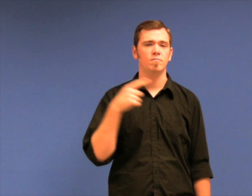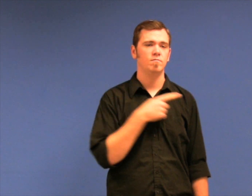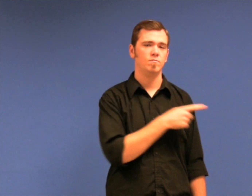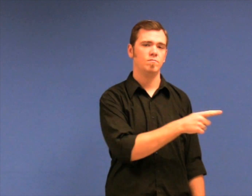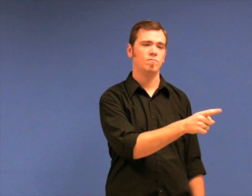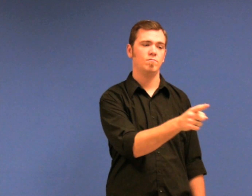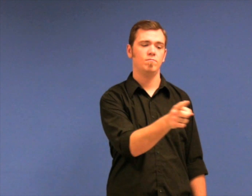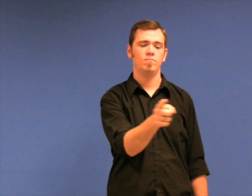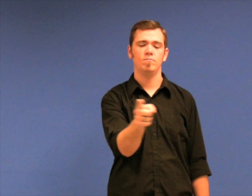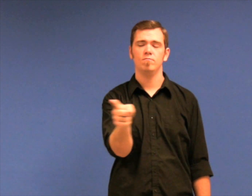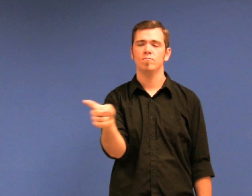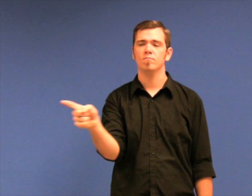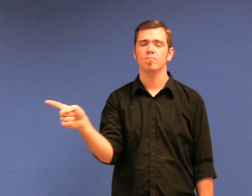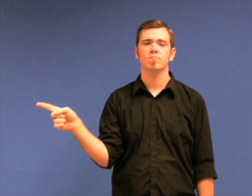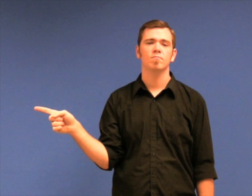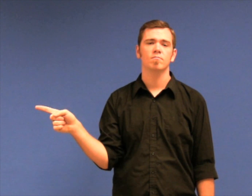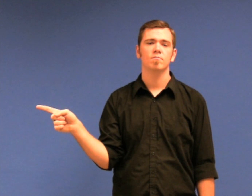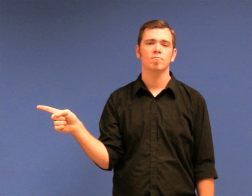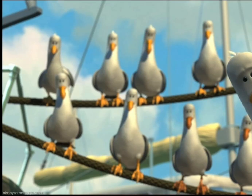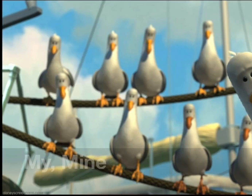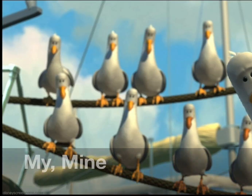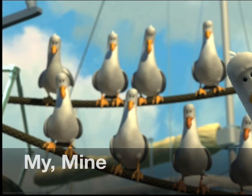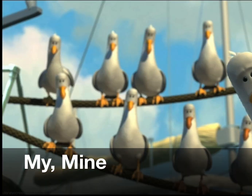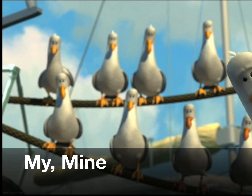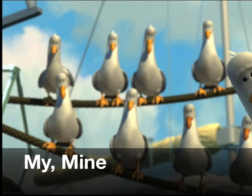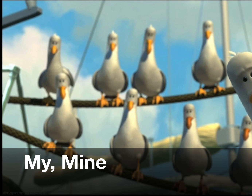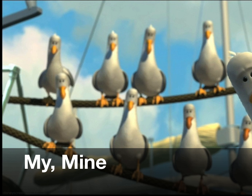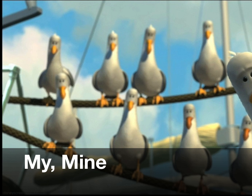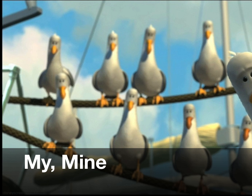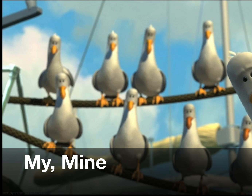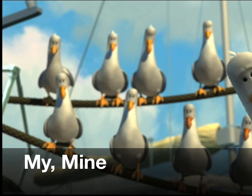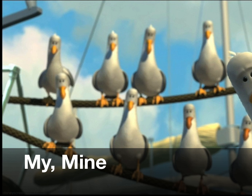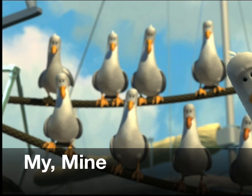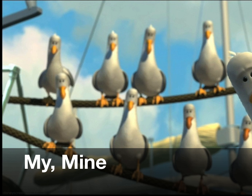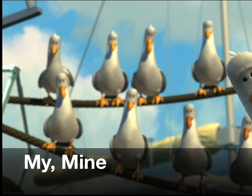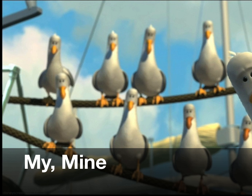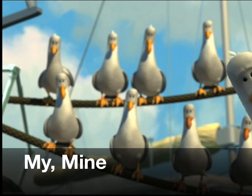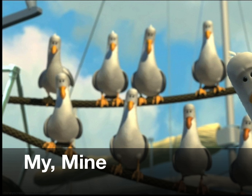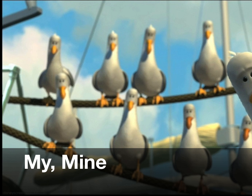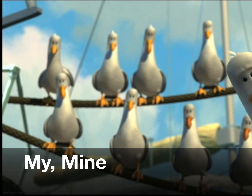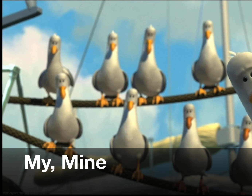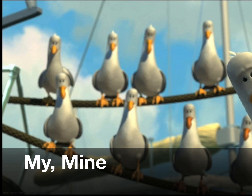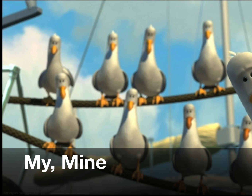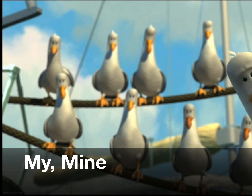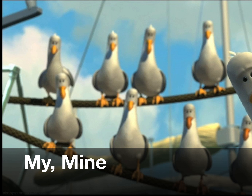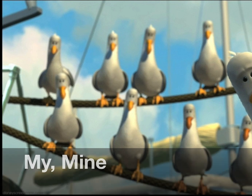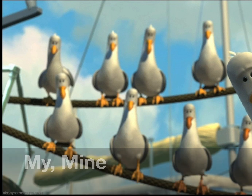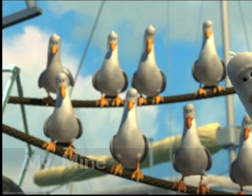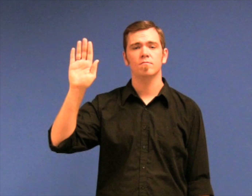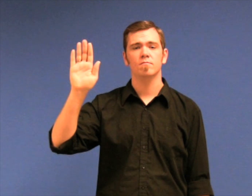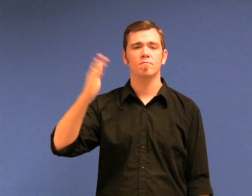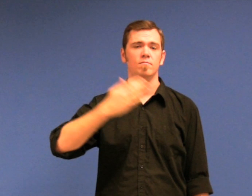you. Alright, now possessive pronouns. Let's start with mine. The sign for mine or my.